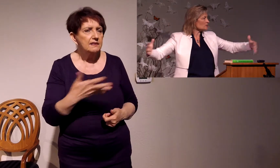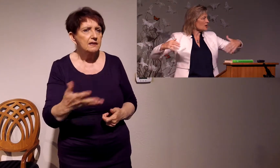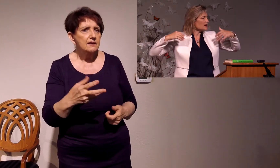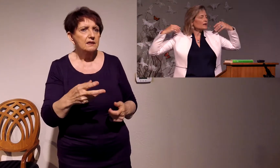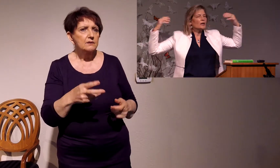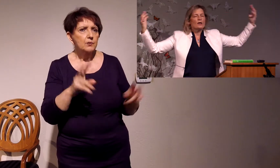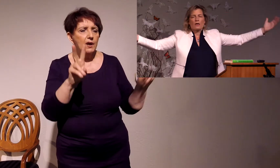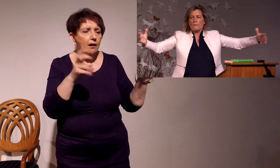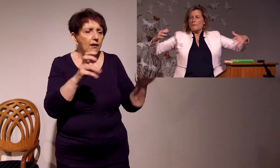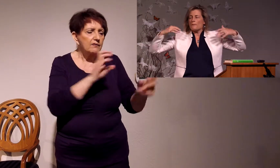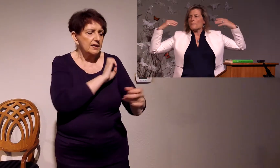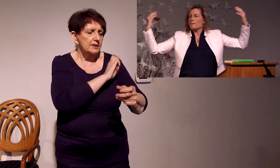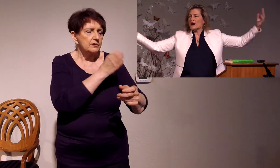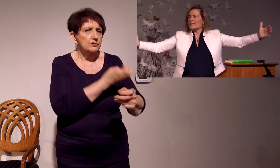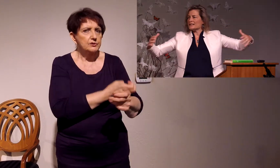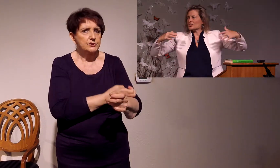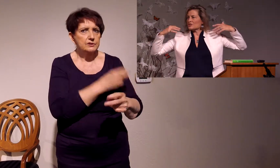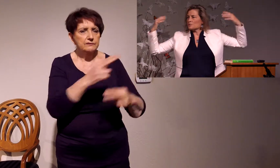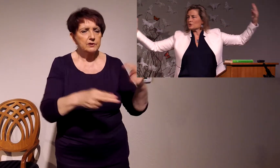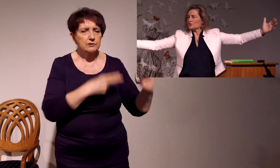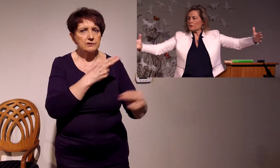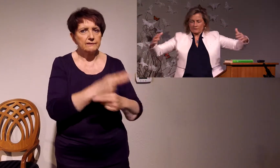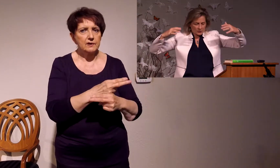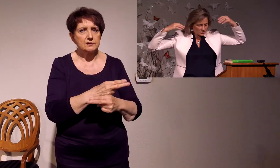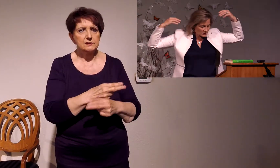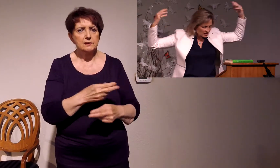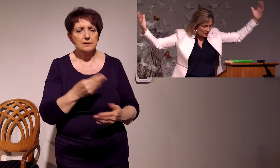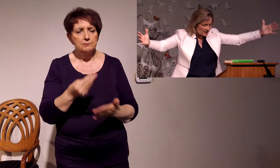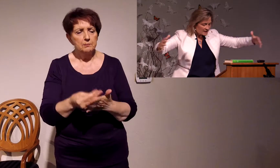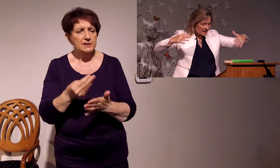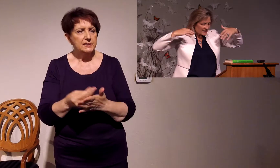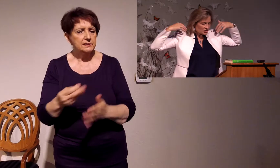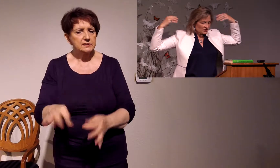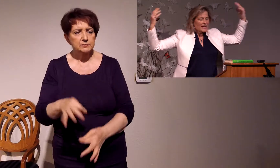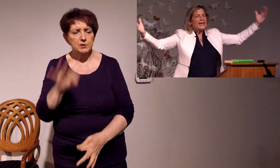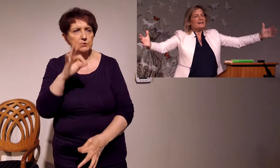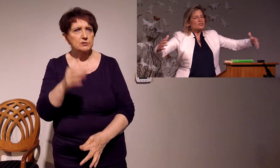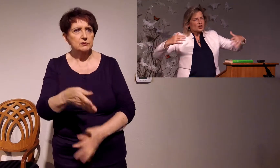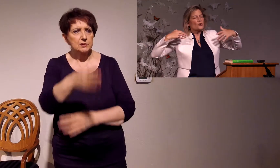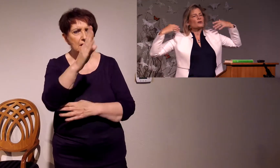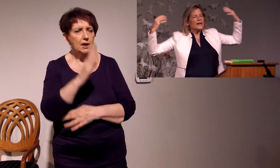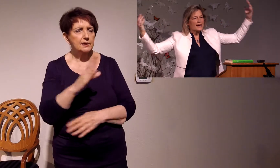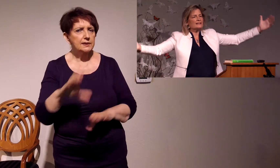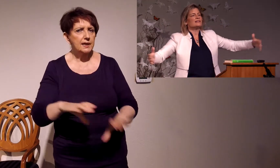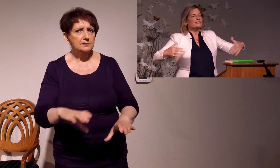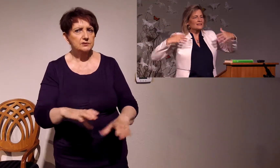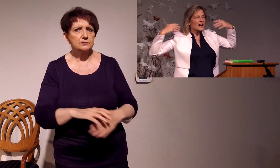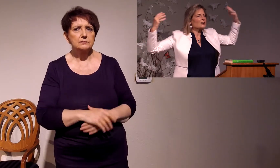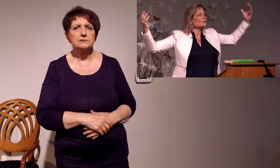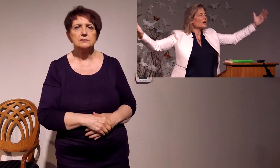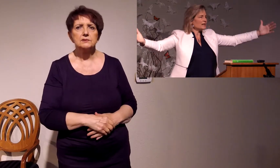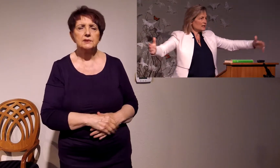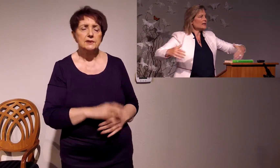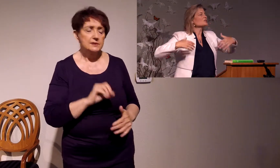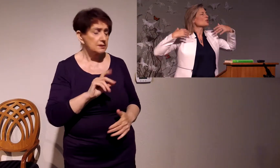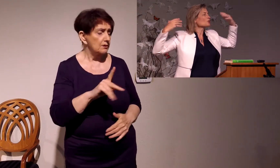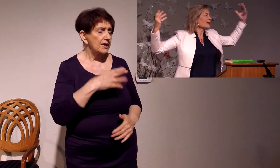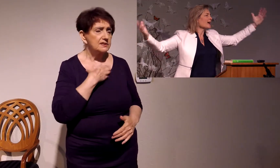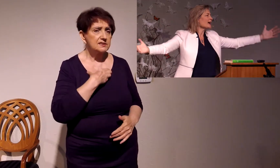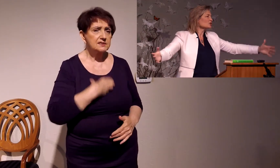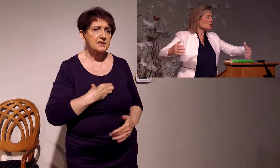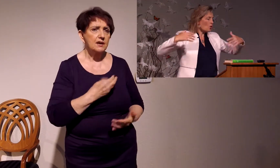this energetic. Money is spiritual, for it's God in action. And it's okay to desire money.